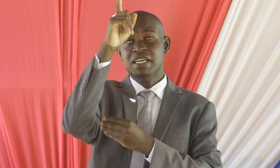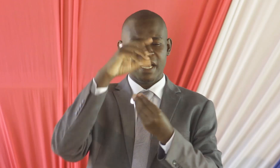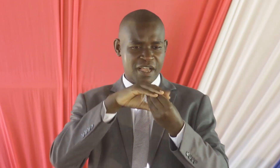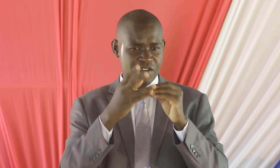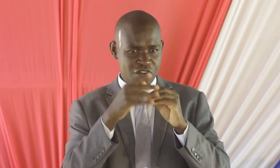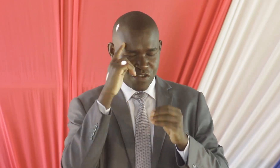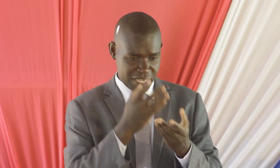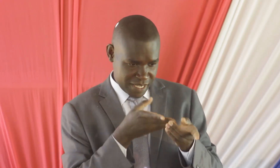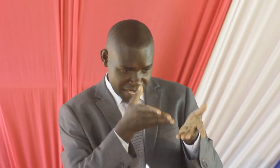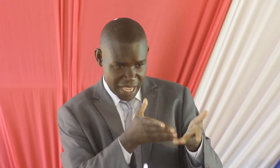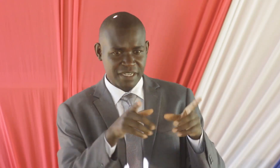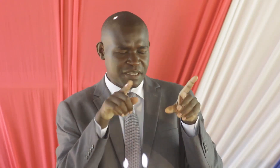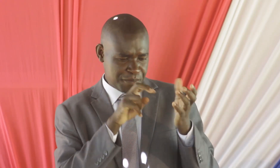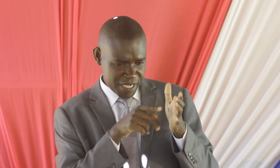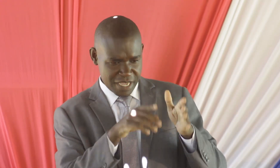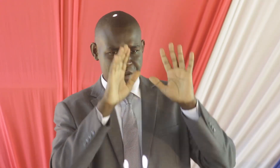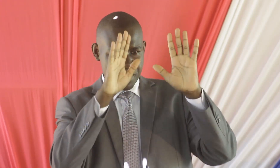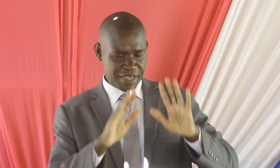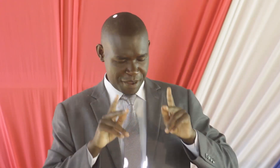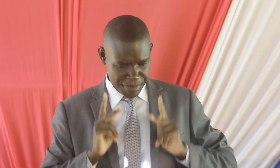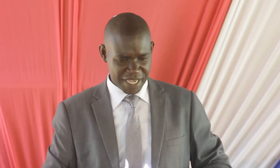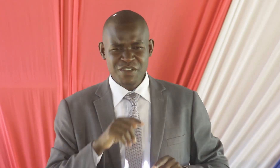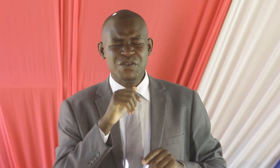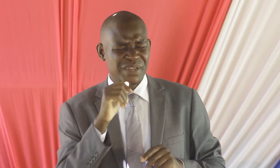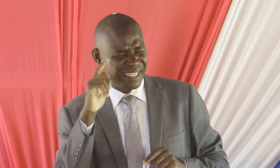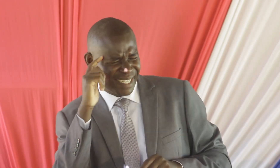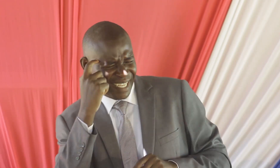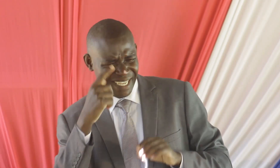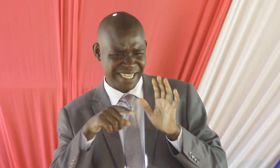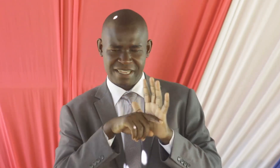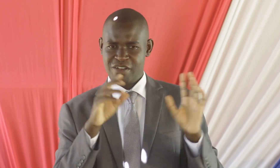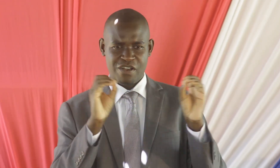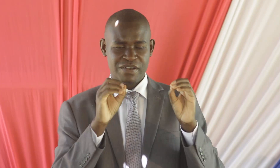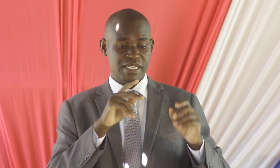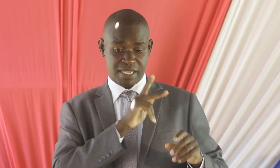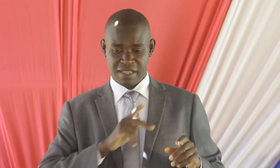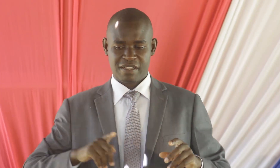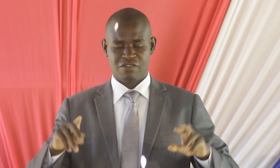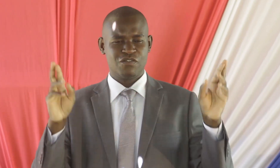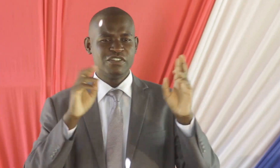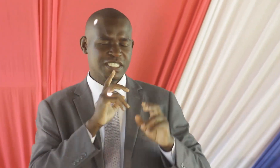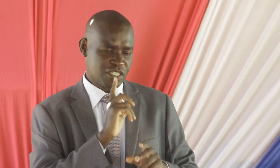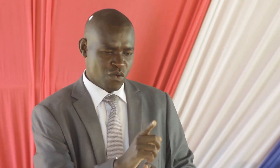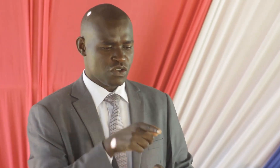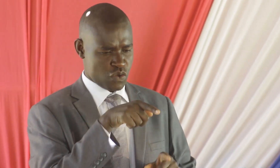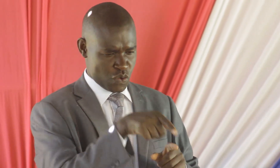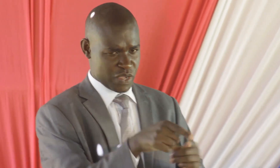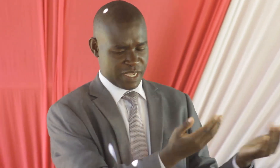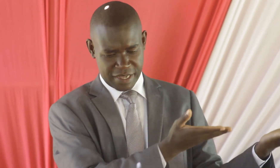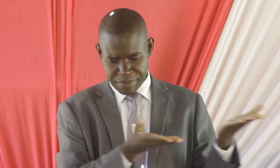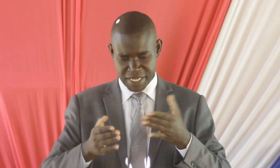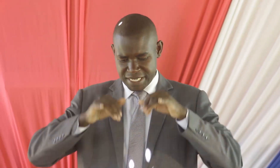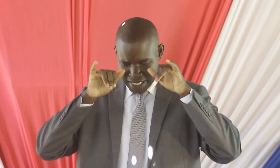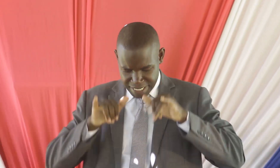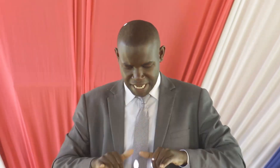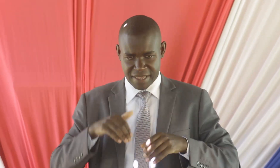said. But God himself made him. That is the importance that we look at.